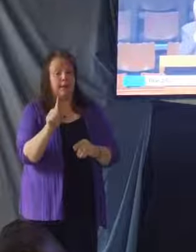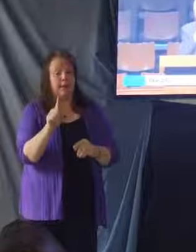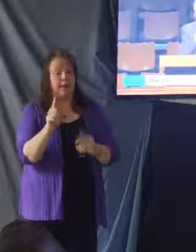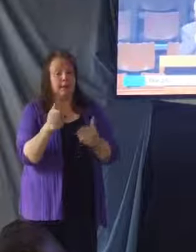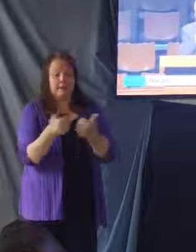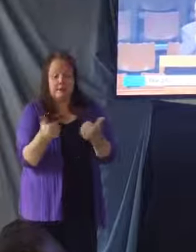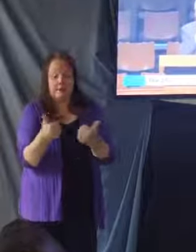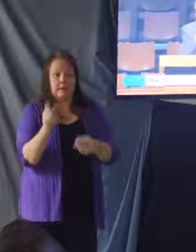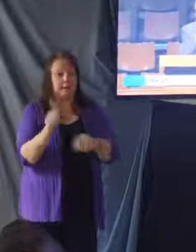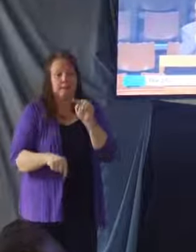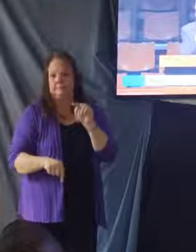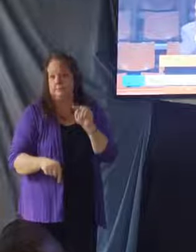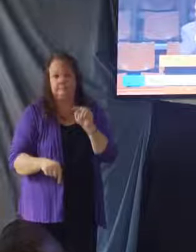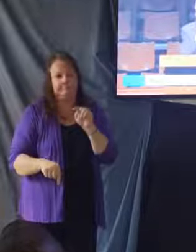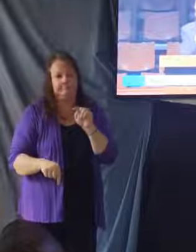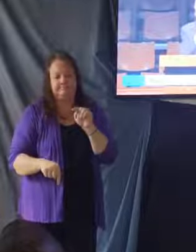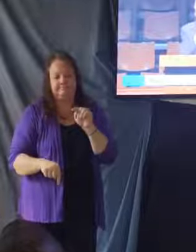to be separated.